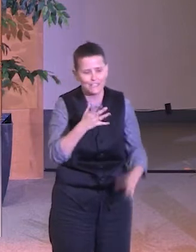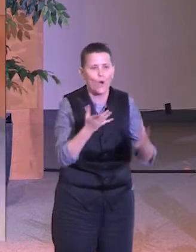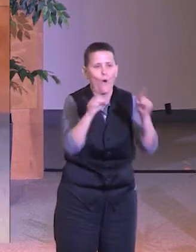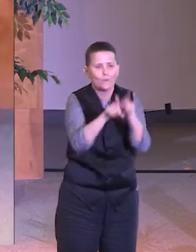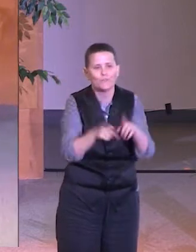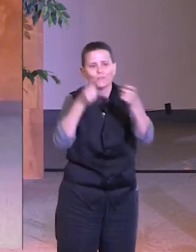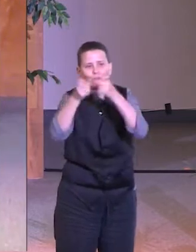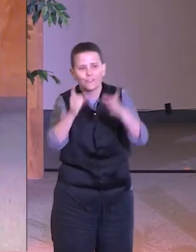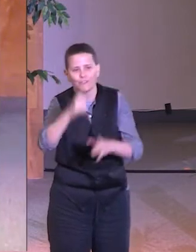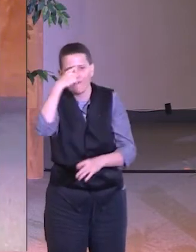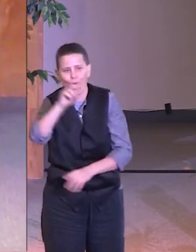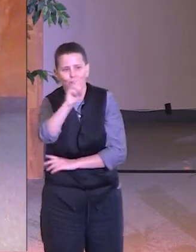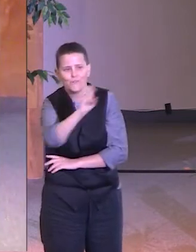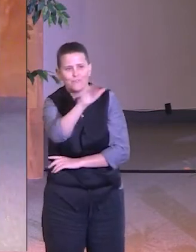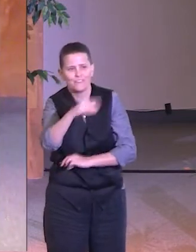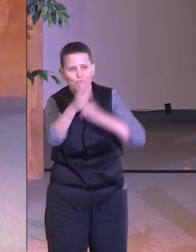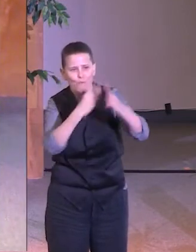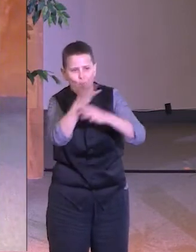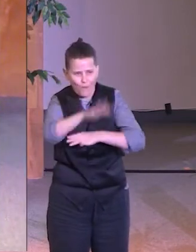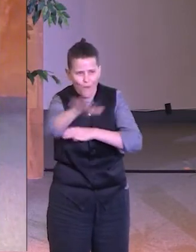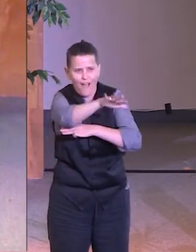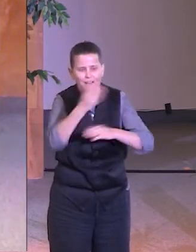So he'll be here Sunday, August